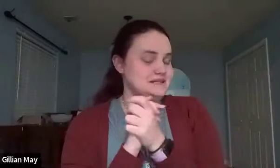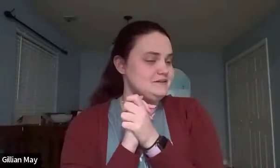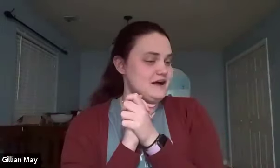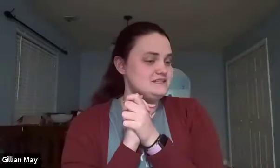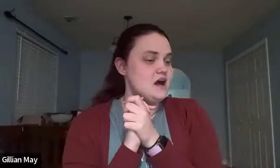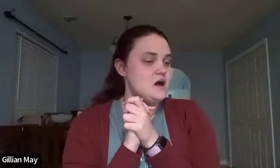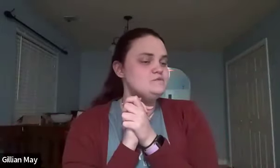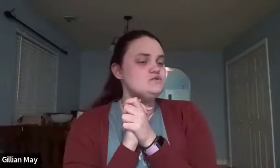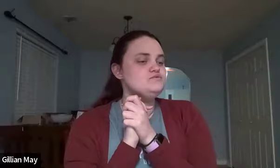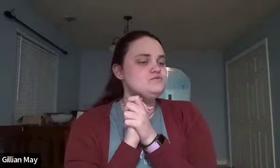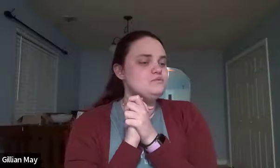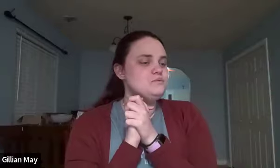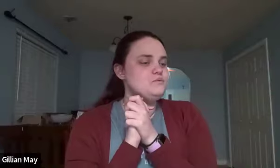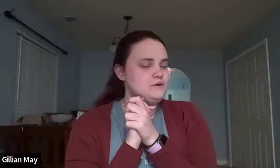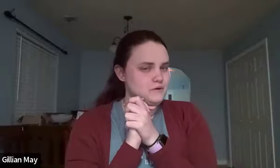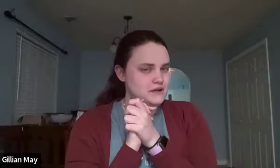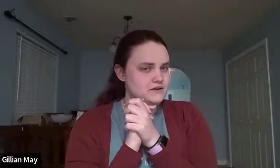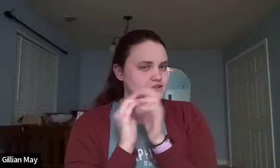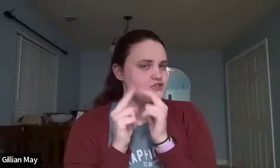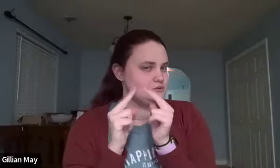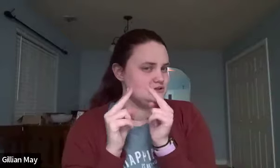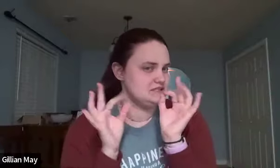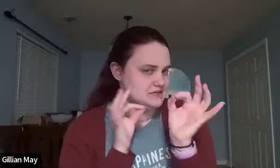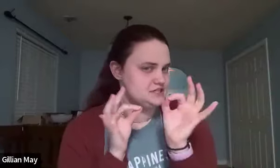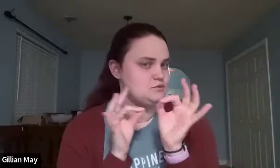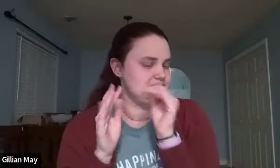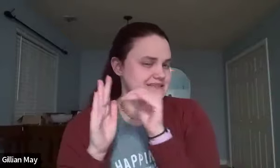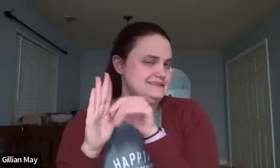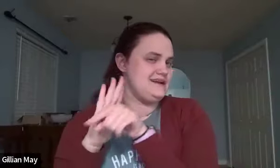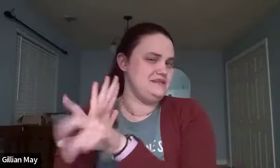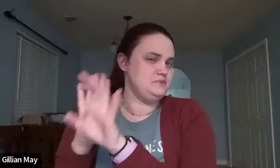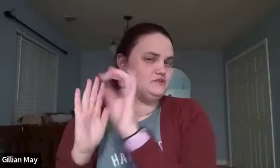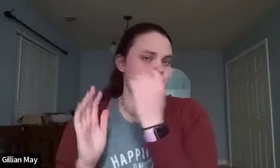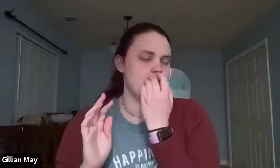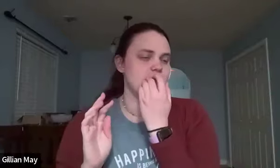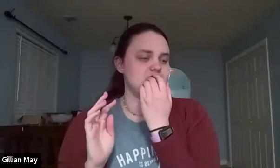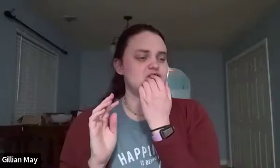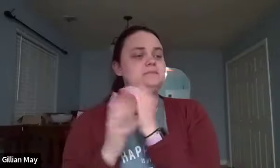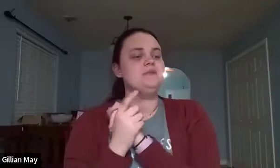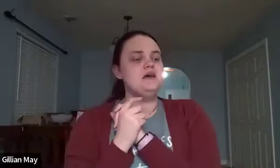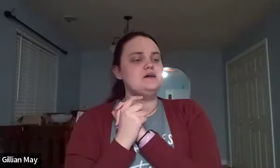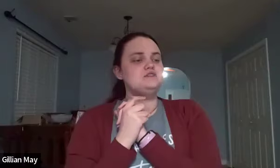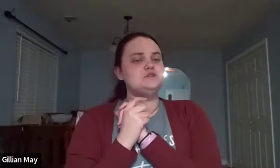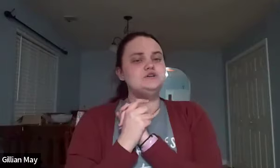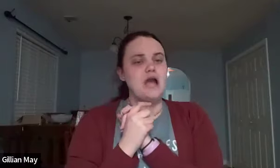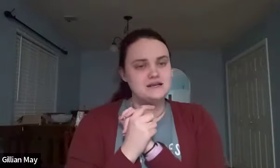happening class. So real quick on a short little explanation, we'll dive deep into it more probably next week, is when you're